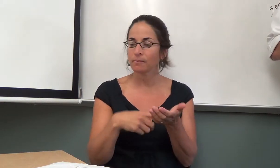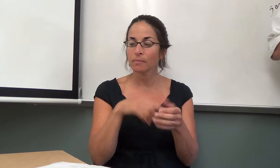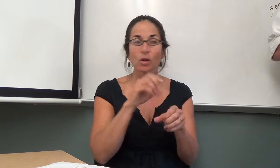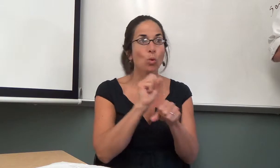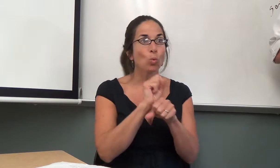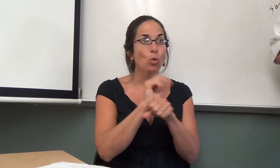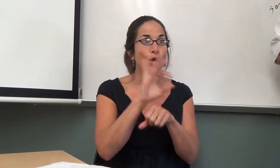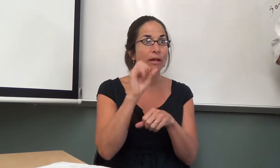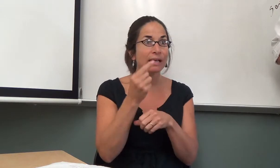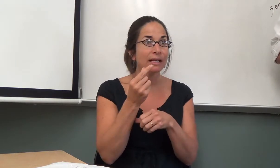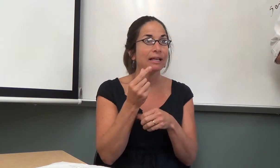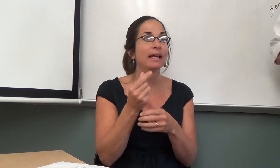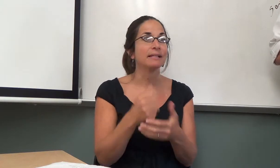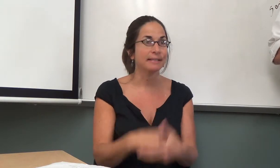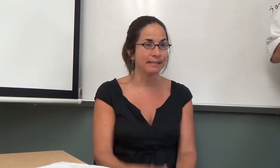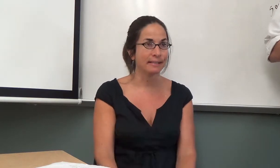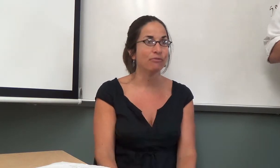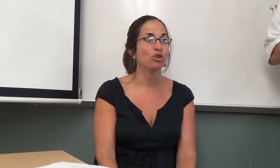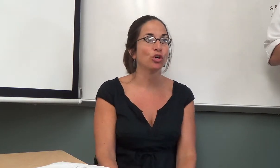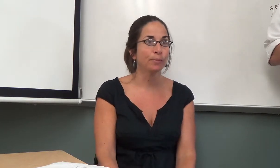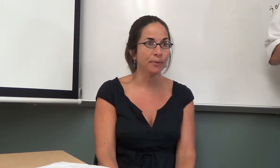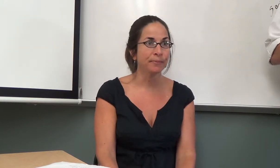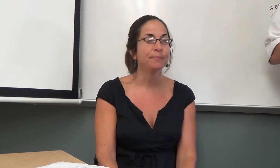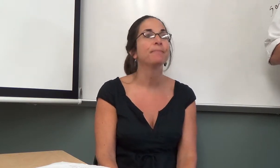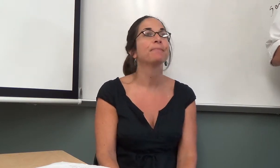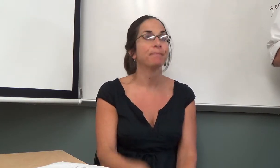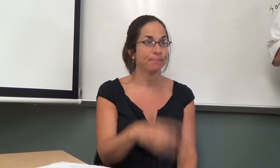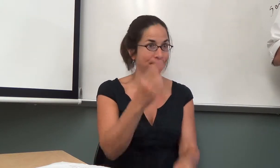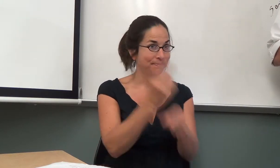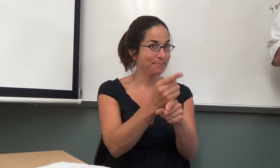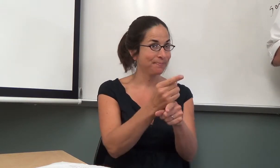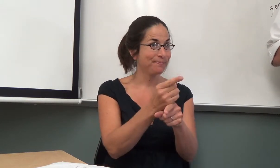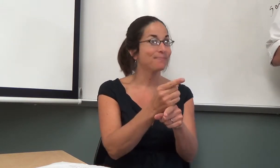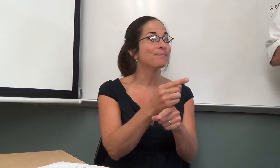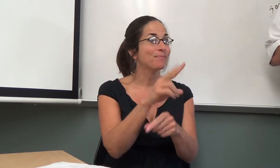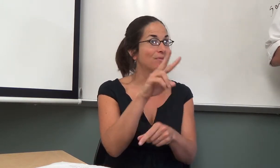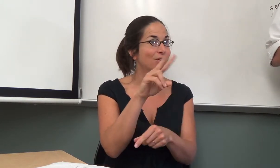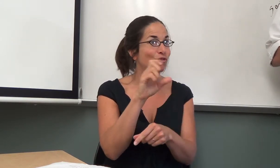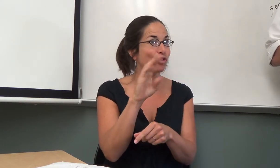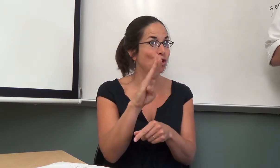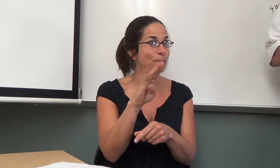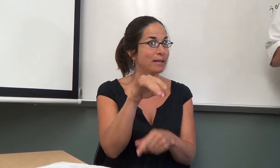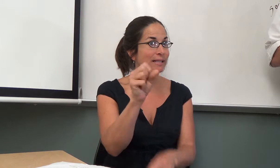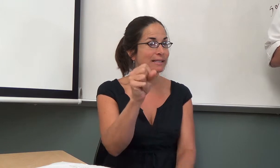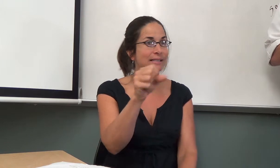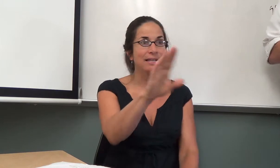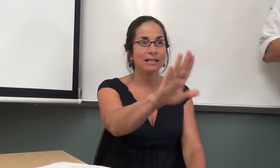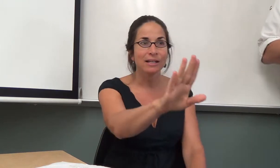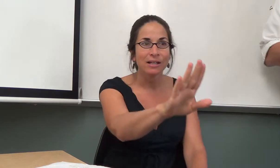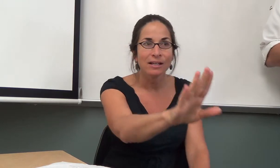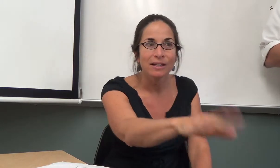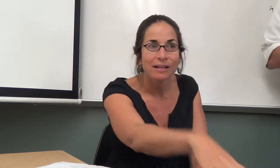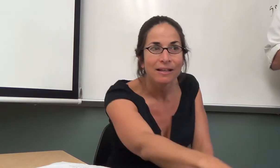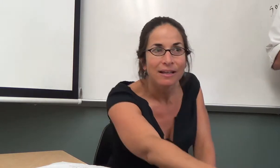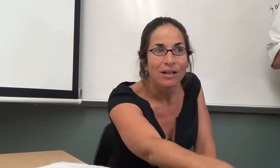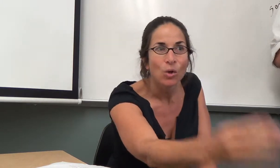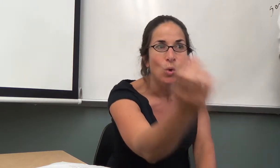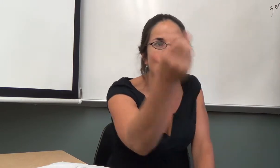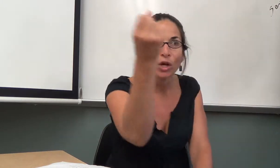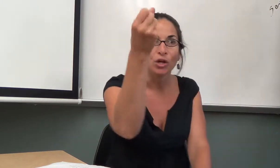working? Yes. Yes. Okay. Verb. Verb, that is a verb. That is a verb, but hold on a second, you guys. Let me ask you a question before you write